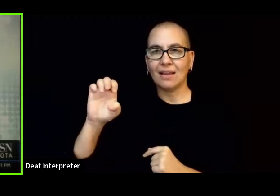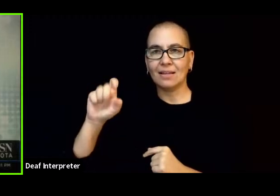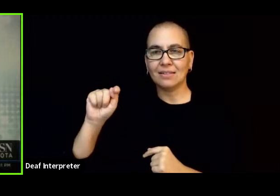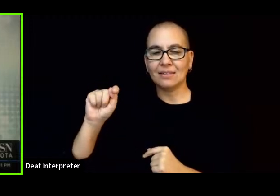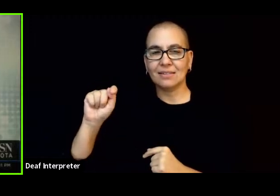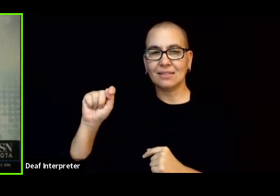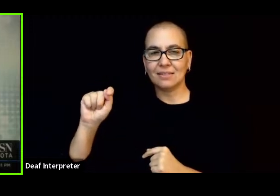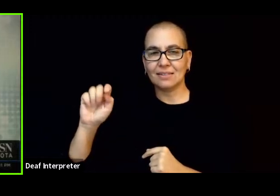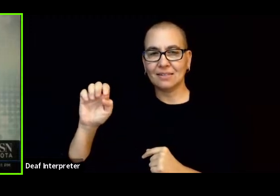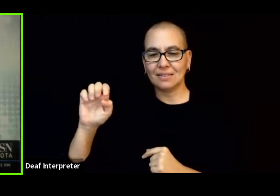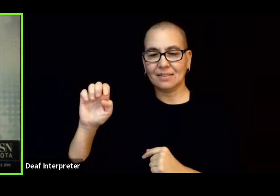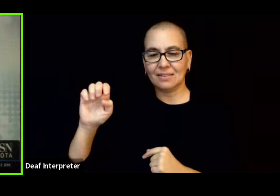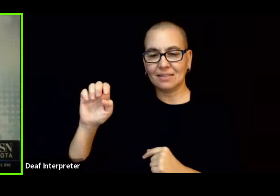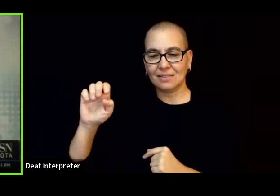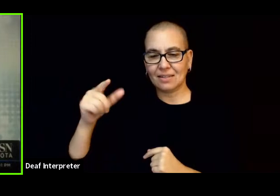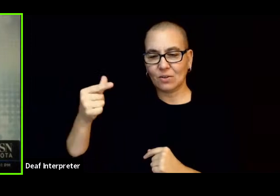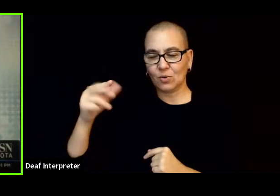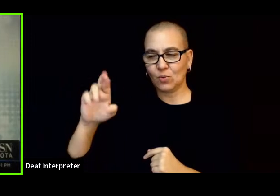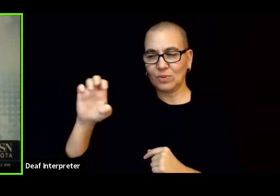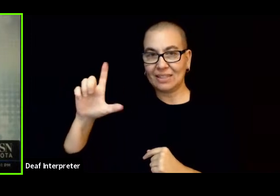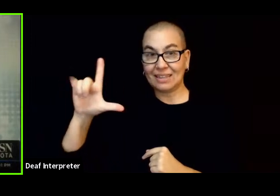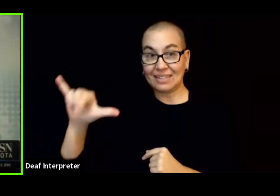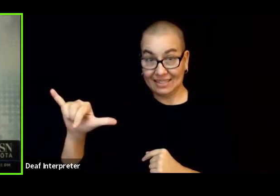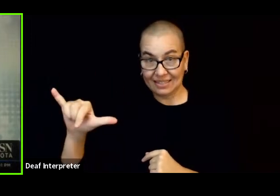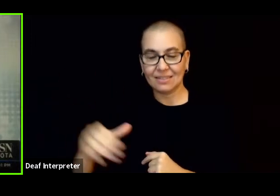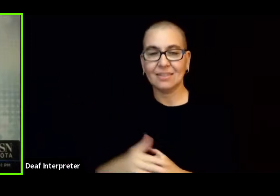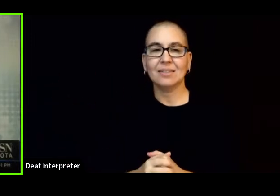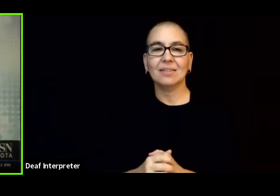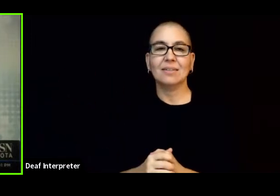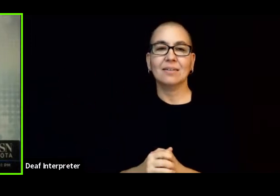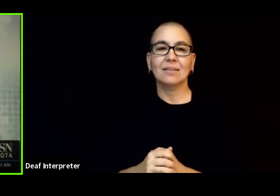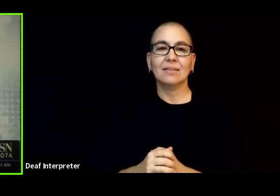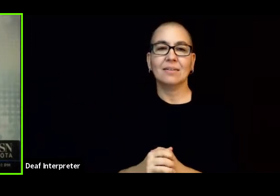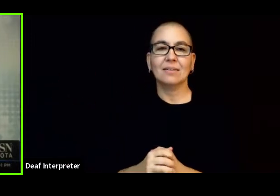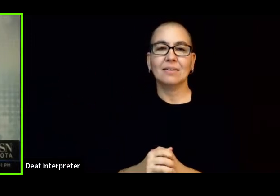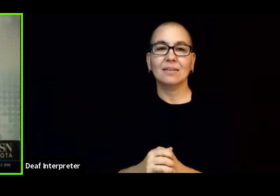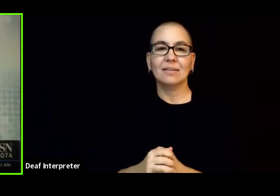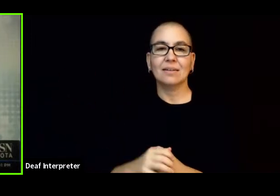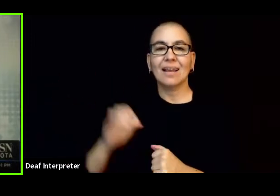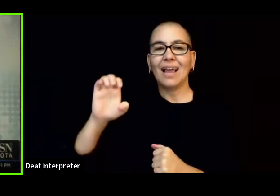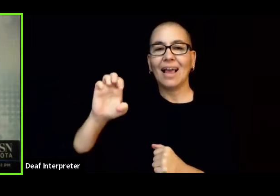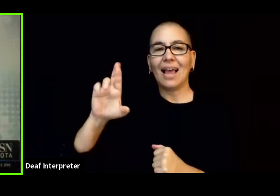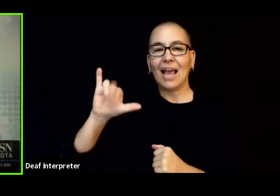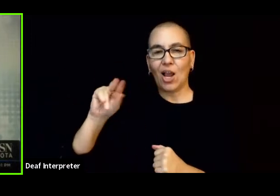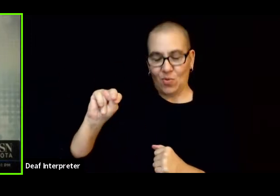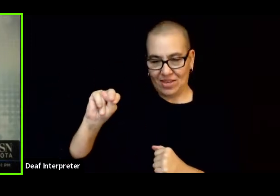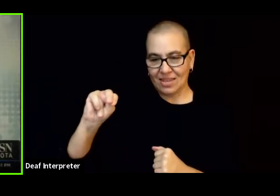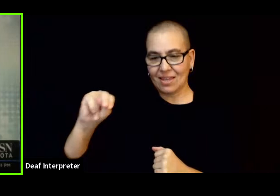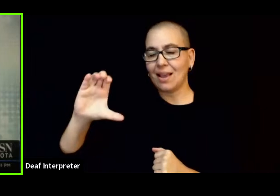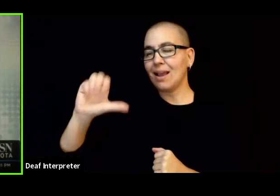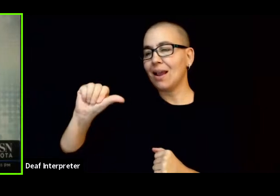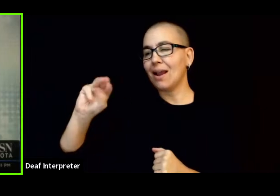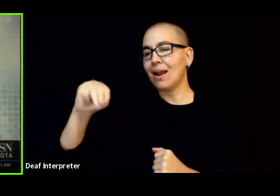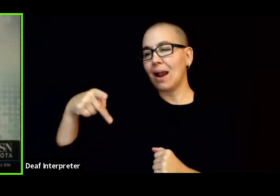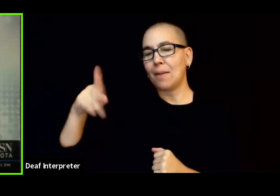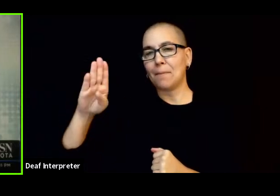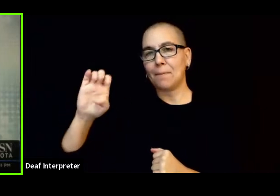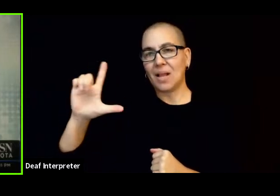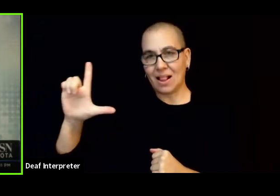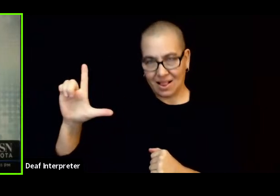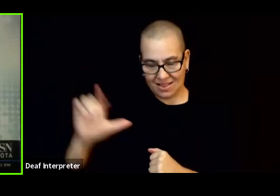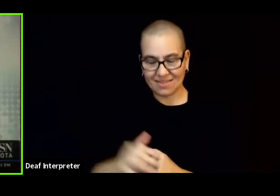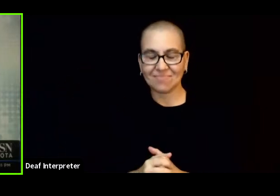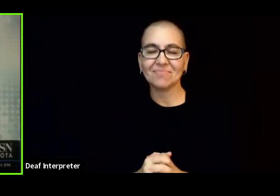Campbell. After some updates from our presenters, we will open it up for questions from reporters on the line. So with that, I will turn it over